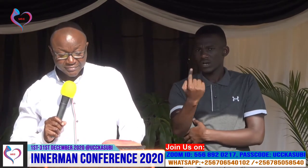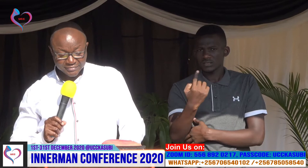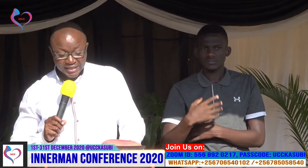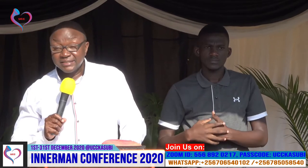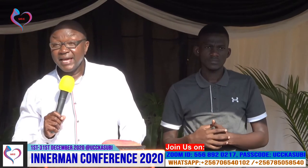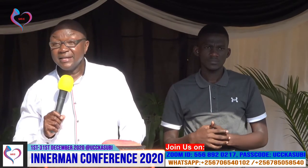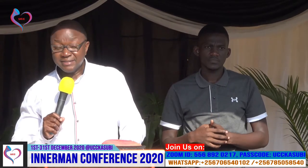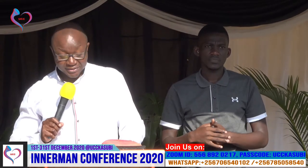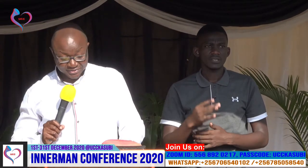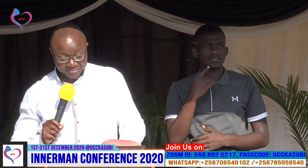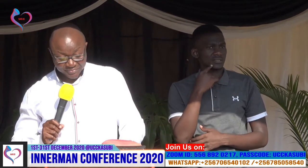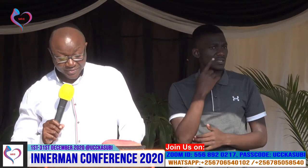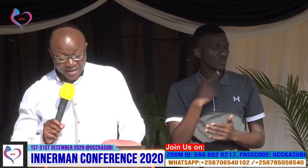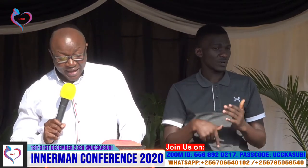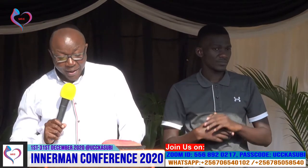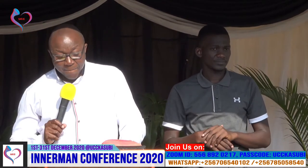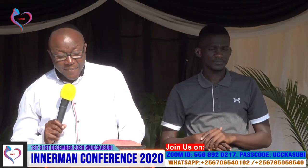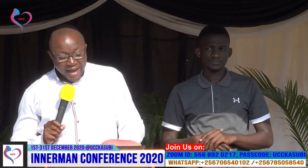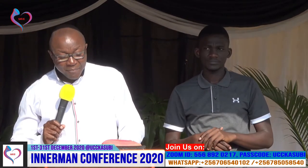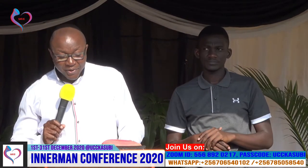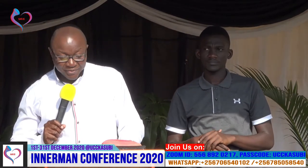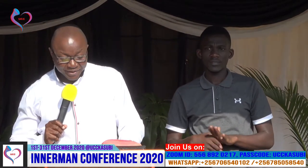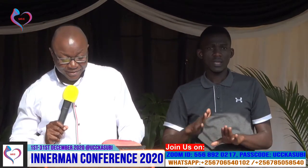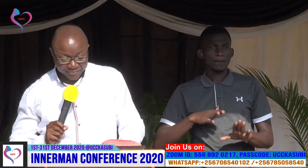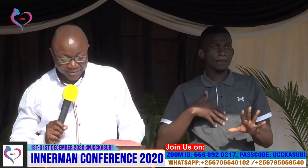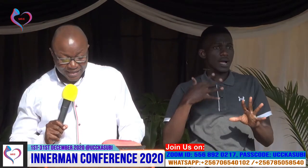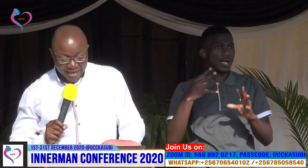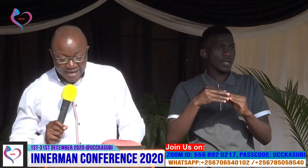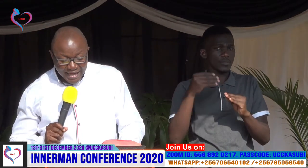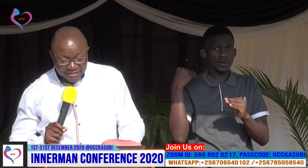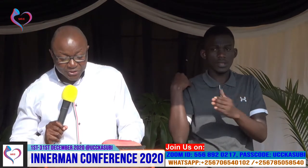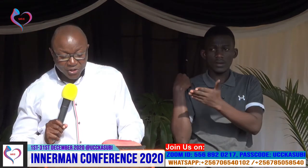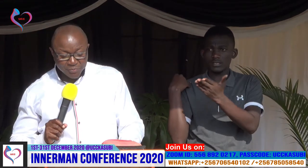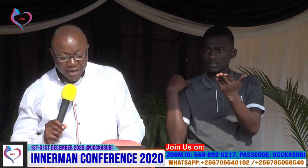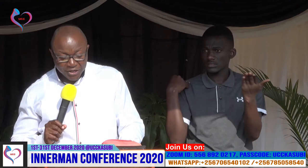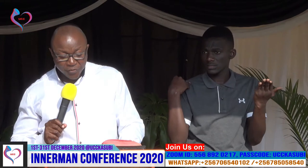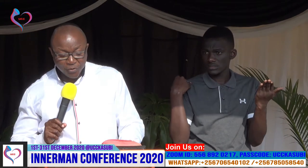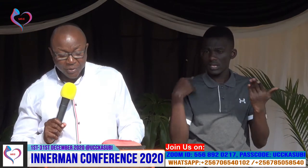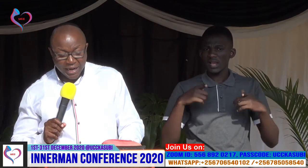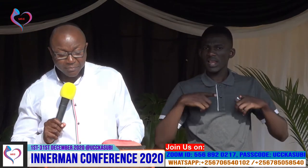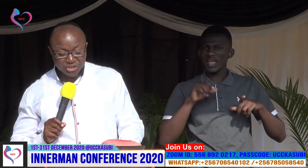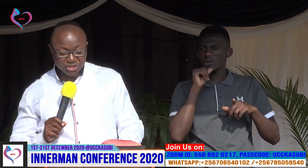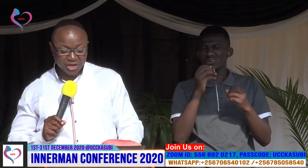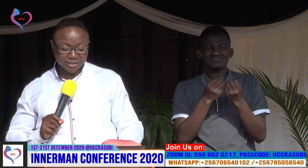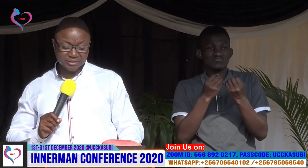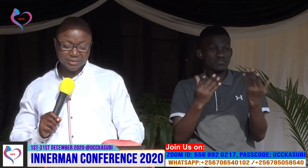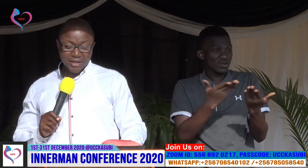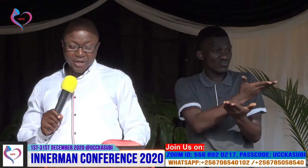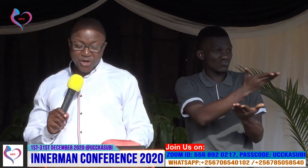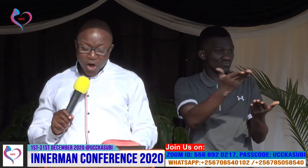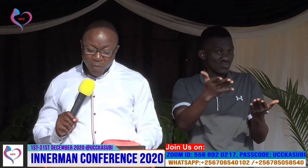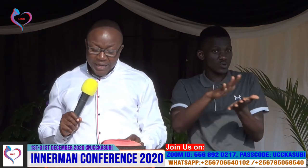1. It says this: my brethren, let not many of you become